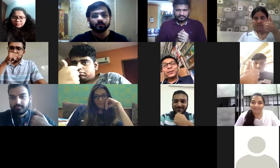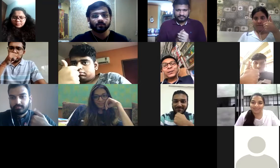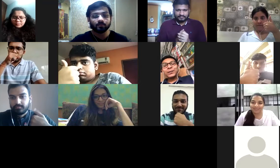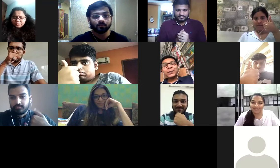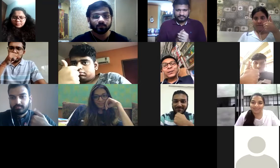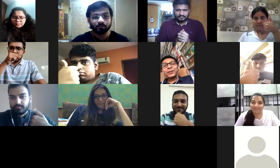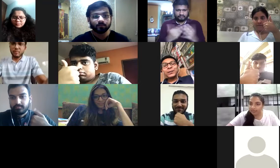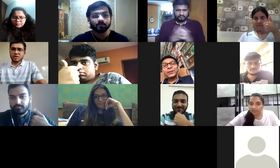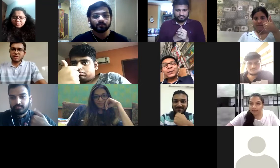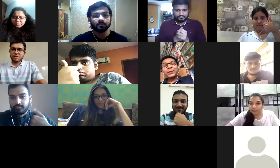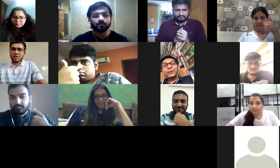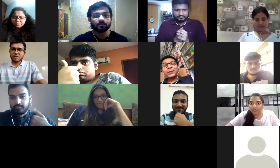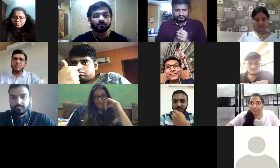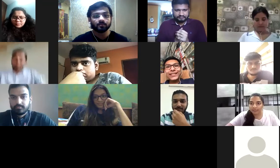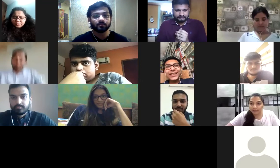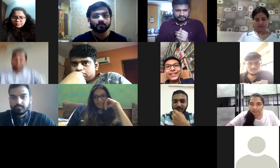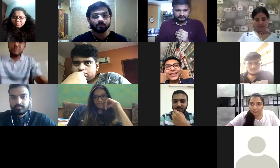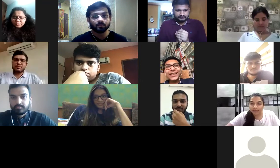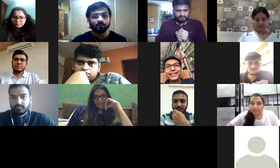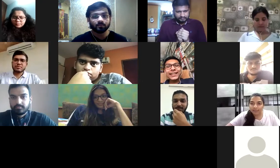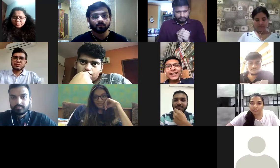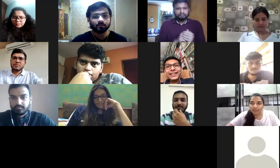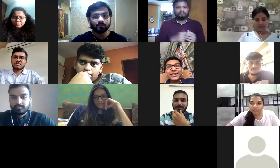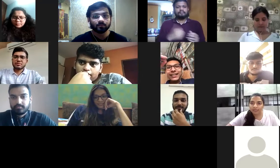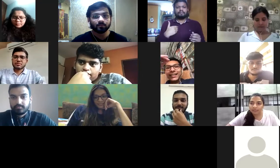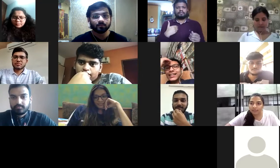So thanks, Leo, for inviting all of us.